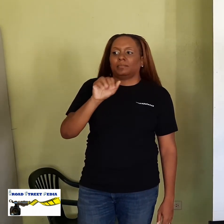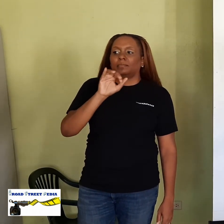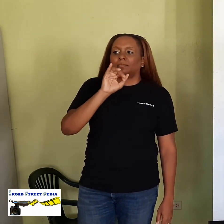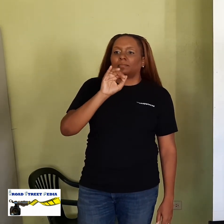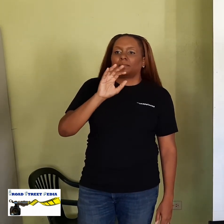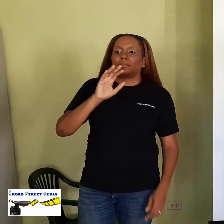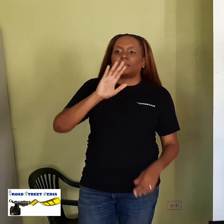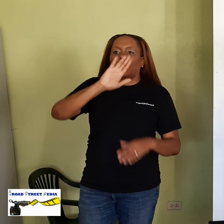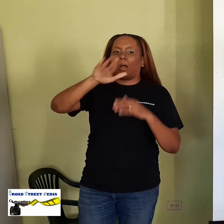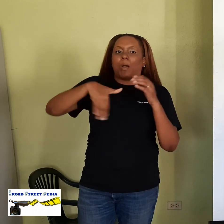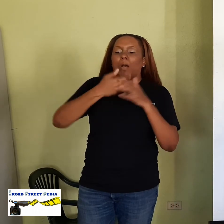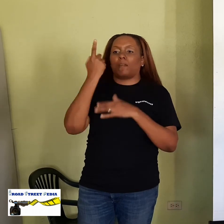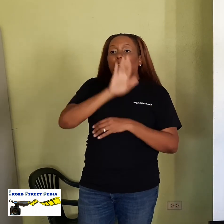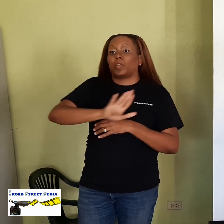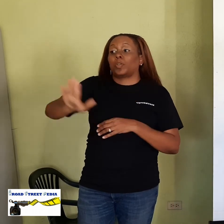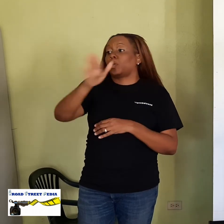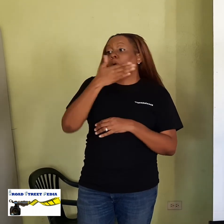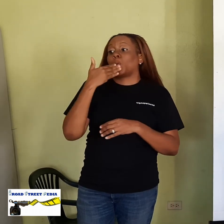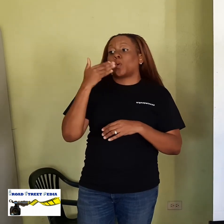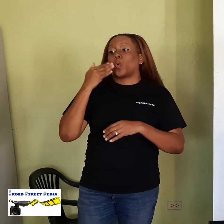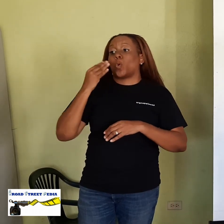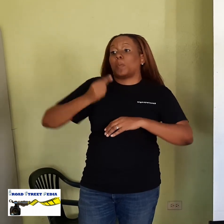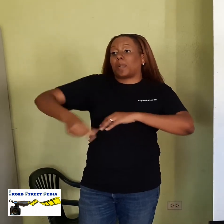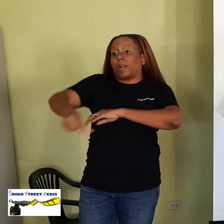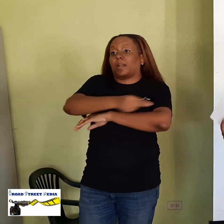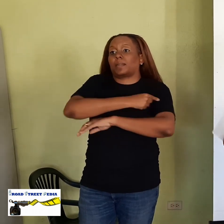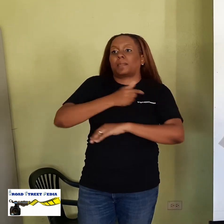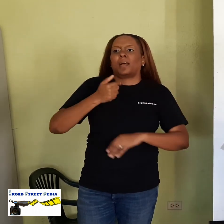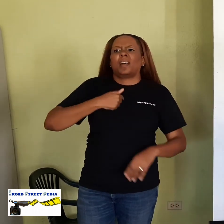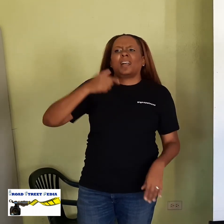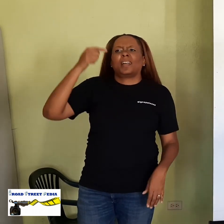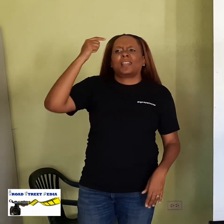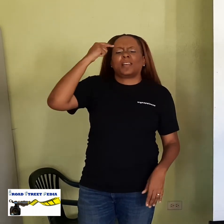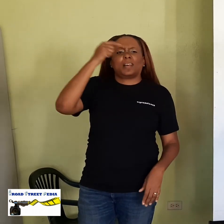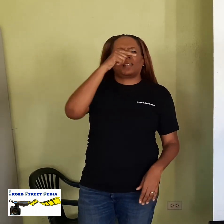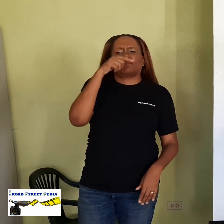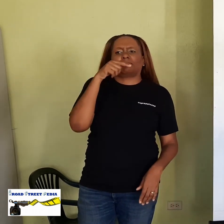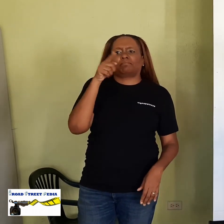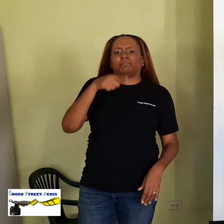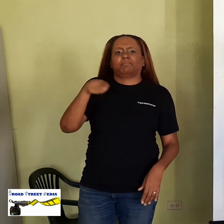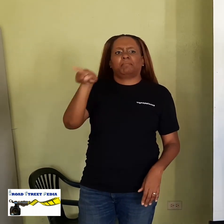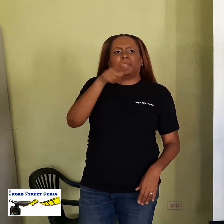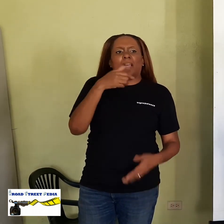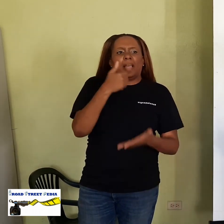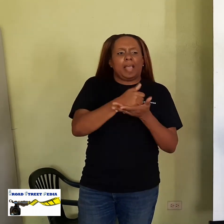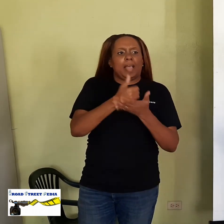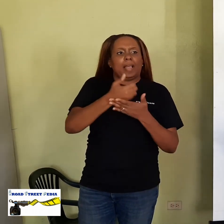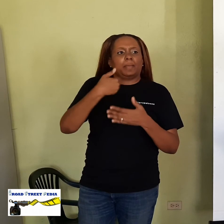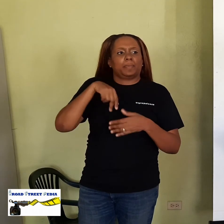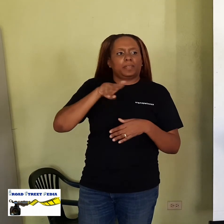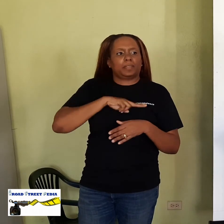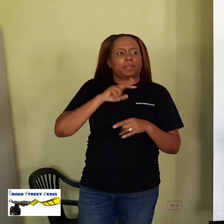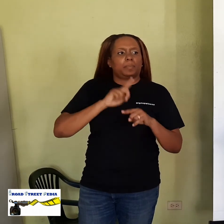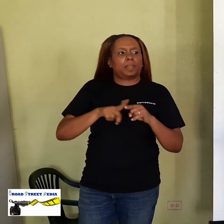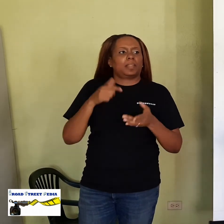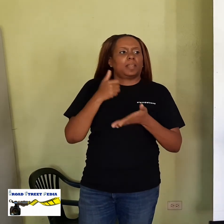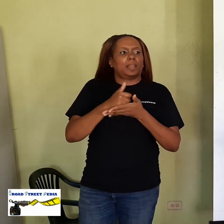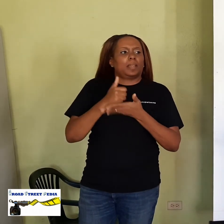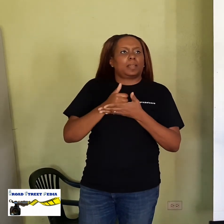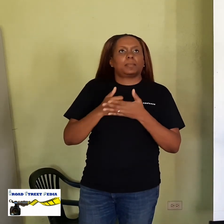garden. You know, at first I thought that they were going to help us build it, but I realized that they did help us build